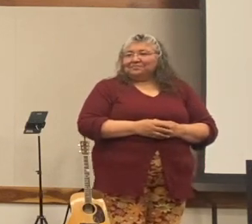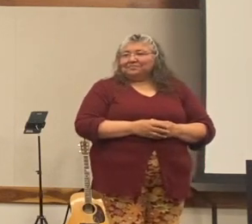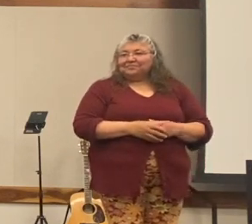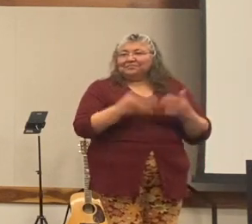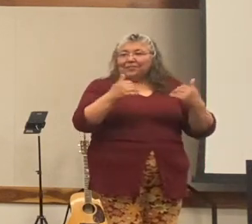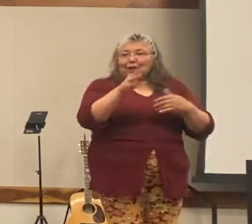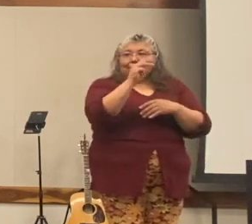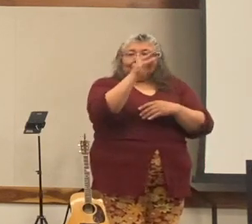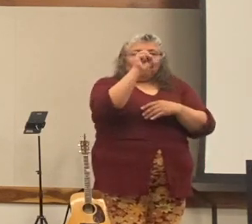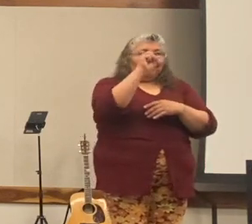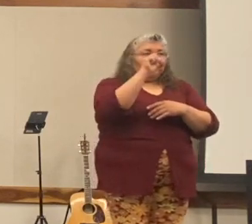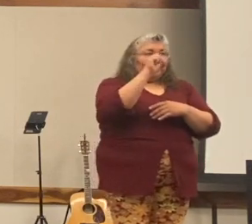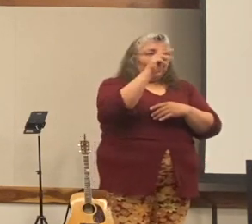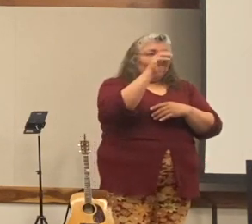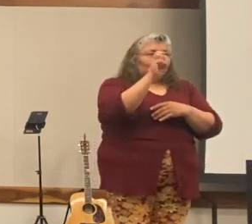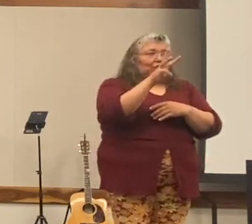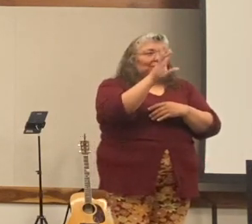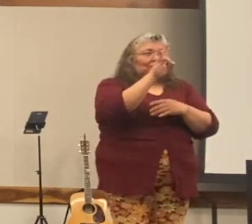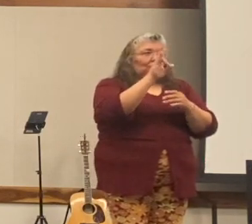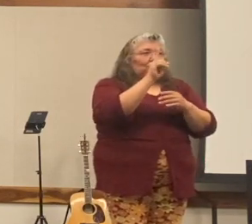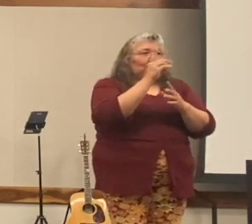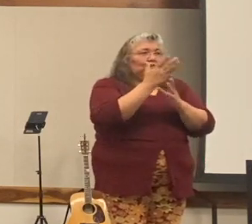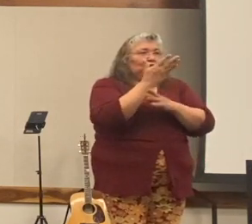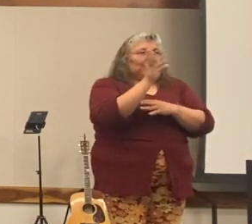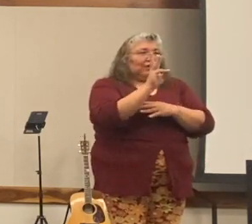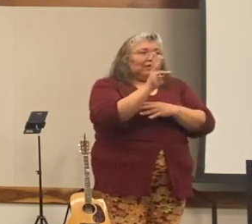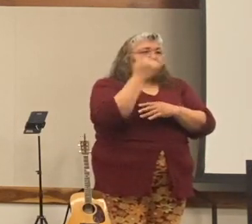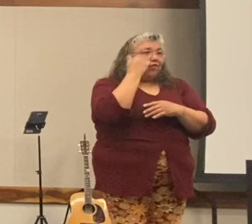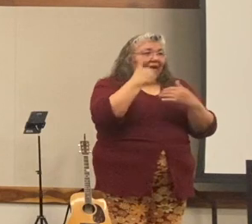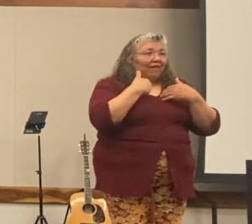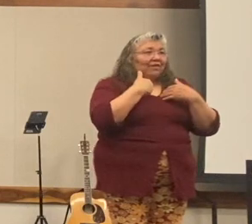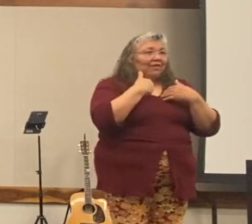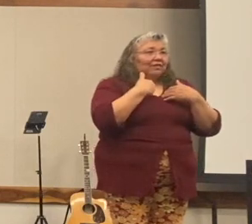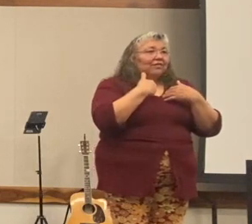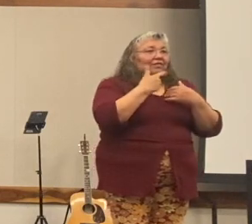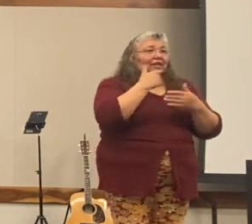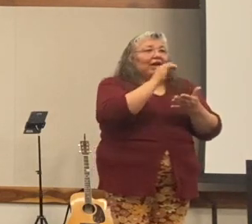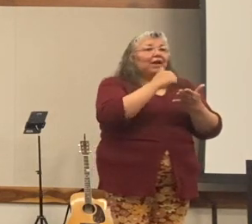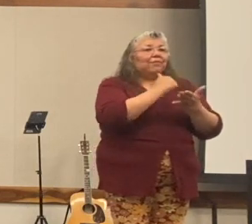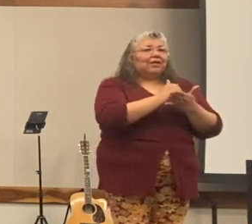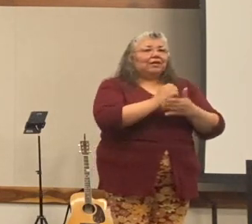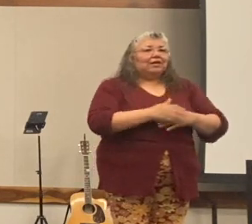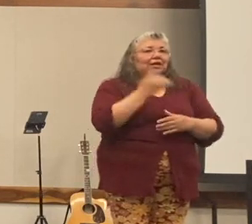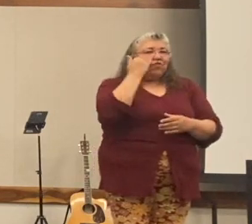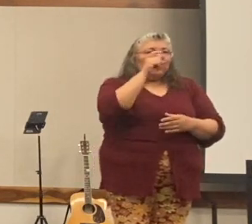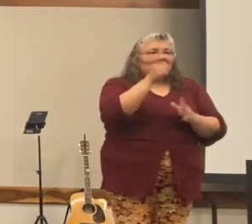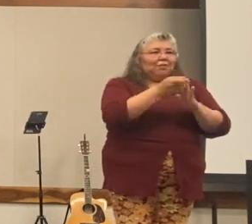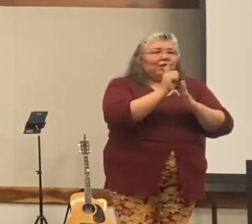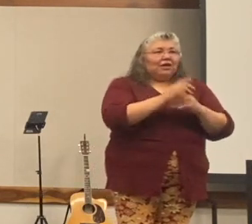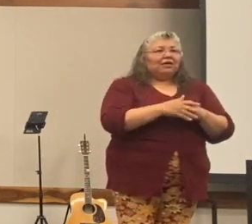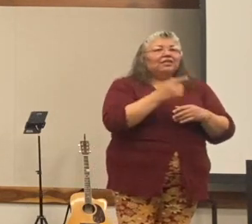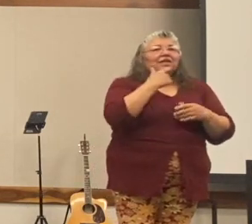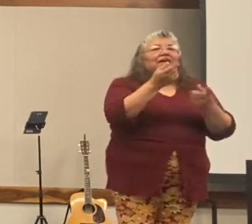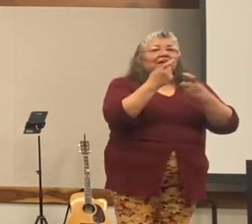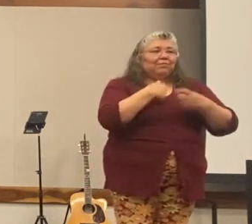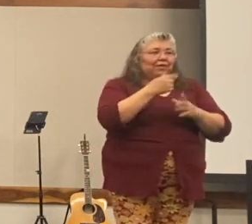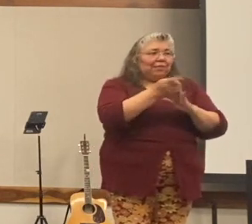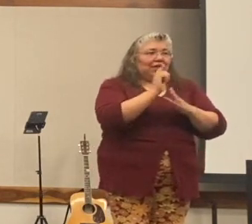So Matthew 7, verses 1 through 6, if you got it, say amen. Amen. If you need a minute, say give me a